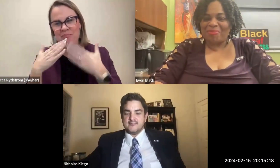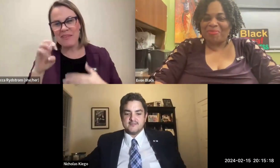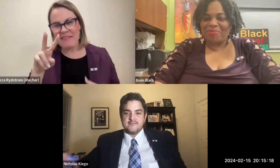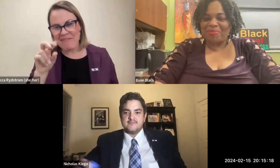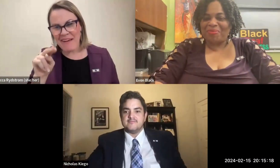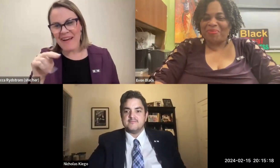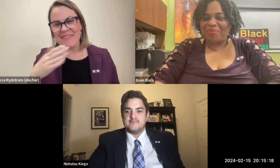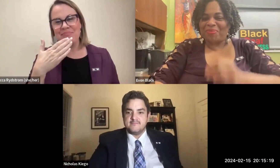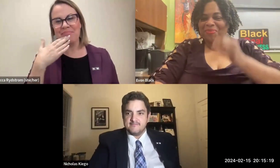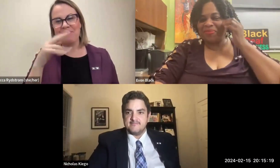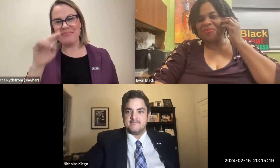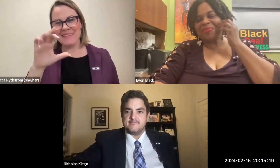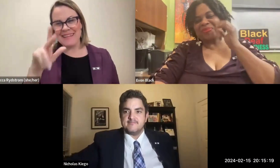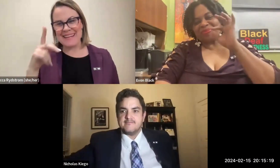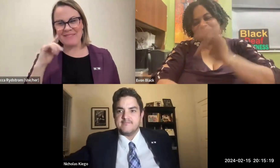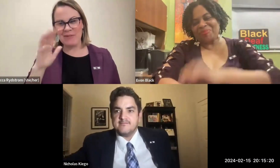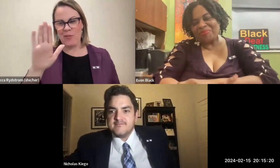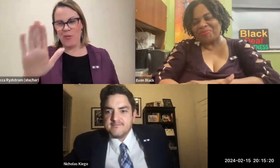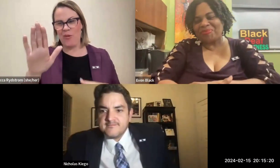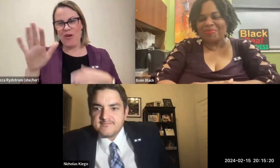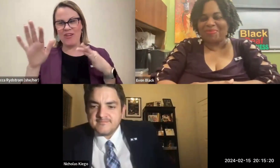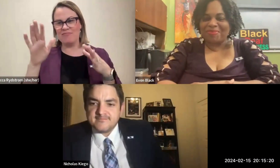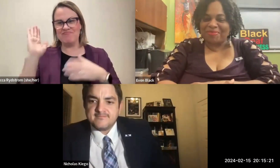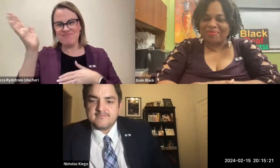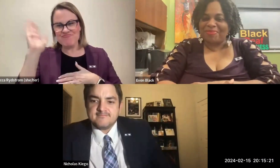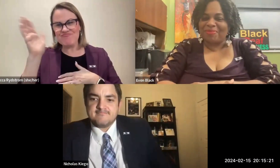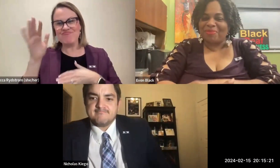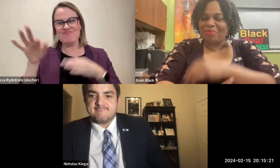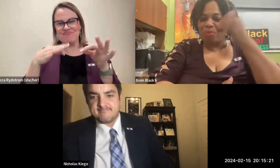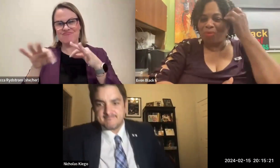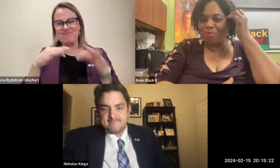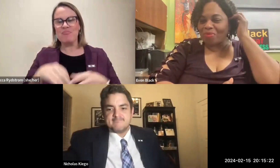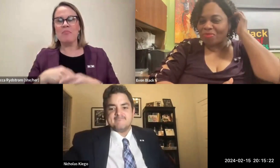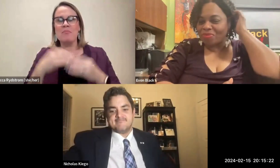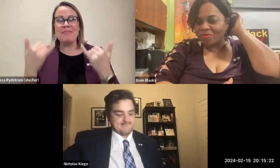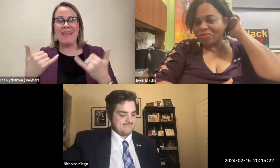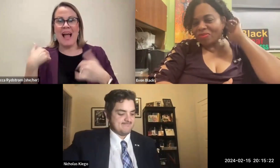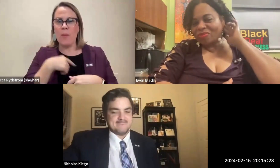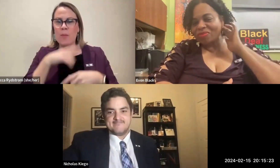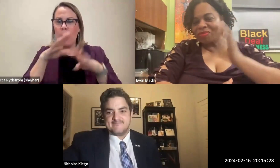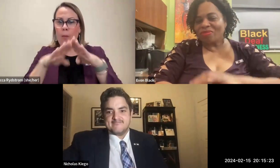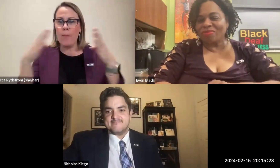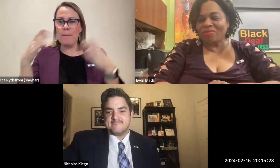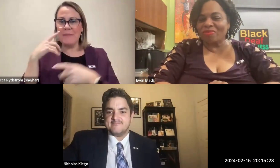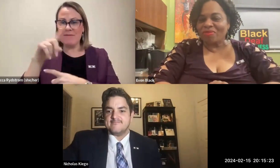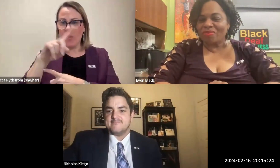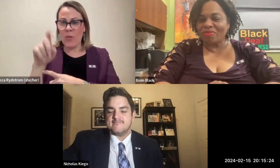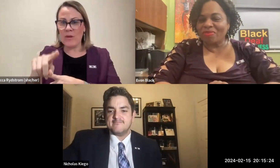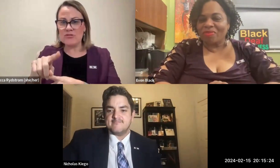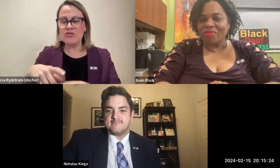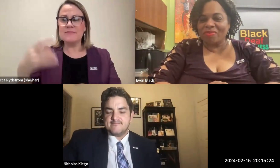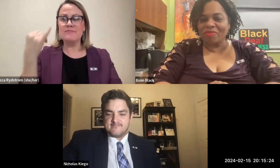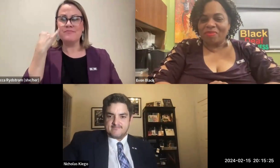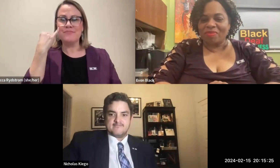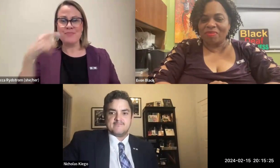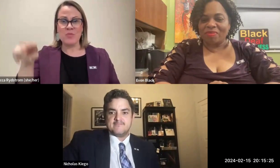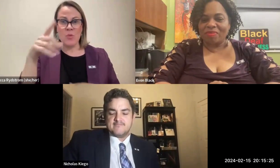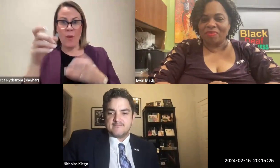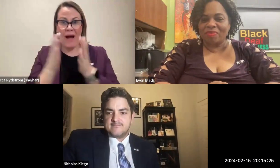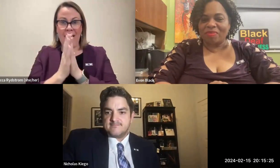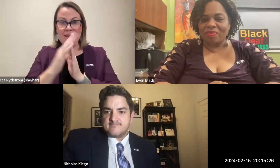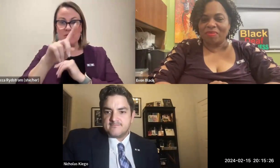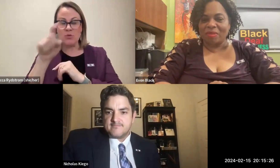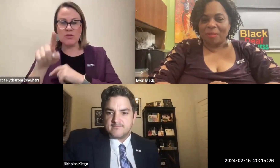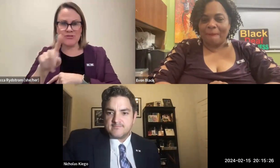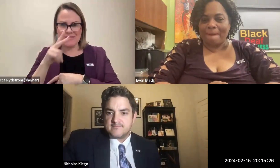back to the stage. Again, thank you, Yvonne. Thank you, Nick, for your presentation this evening. We did want to open it